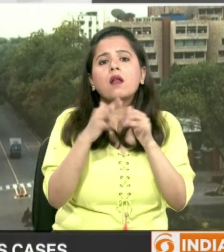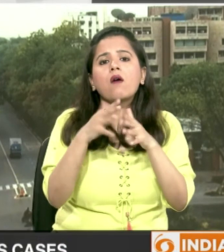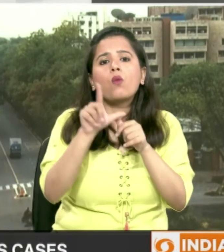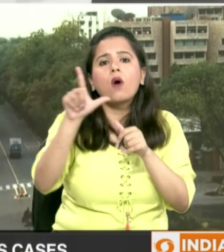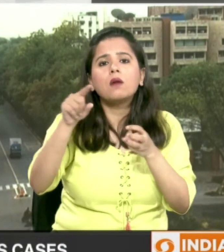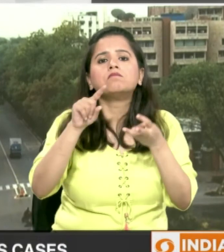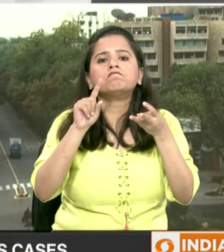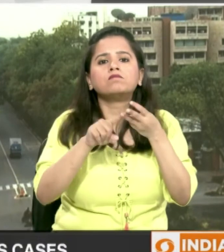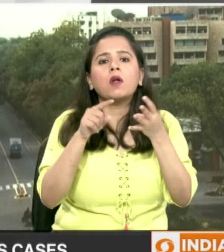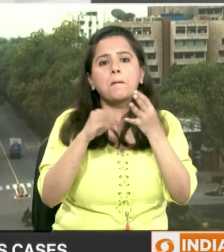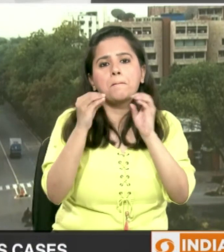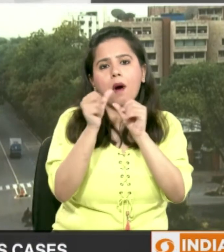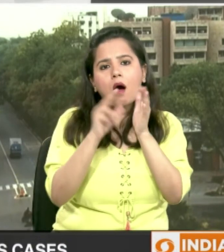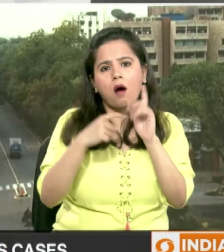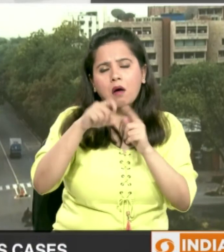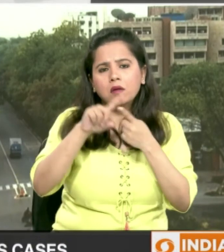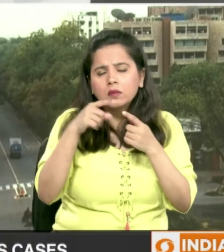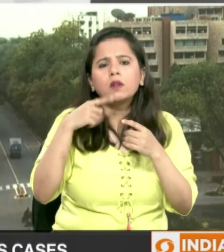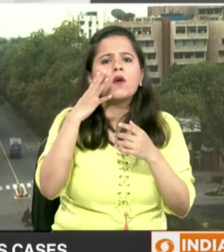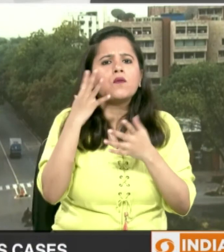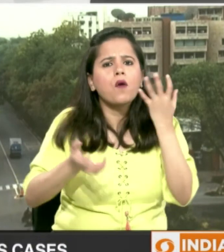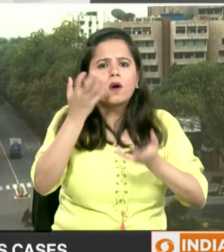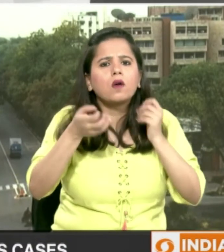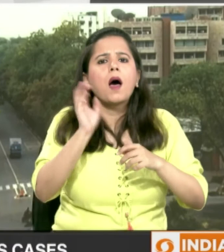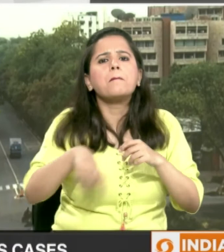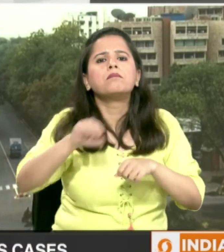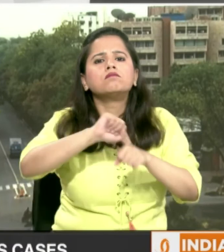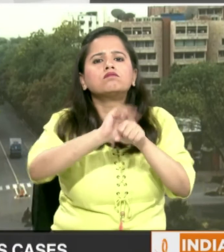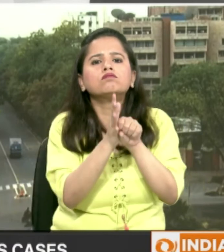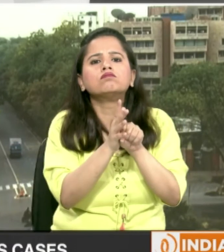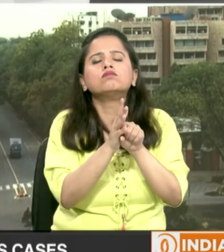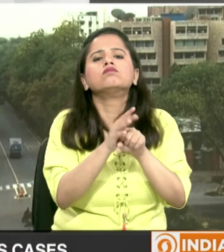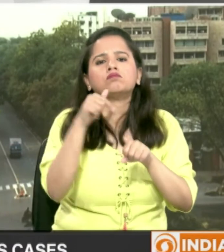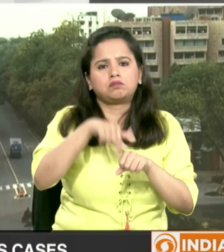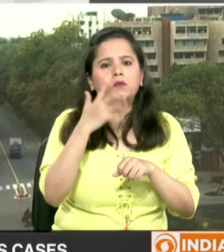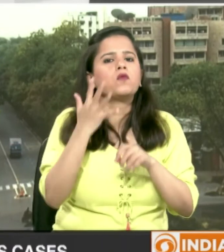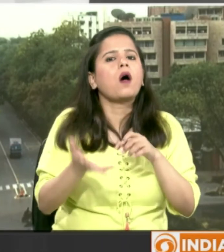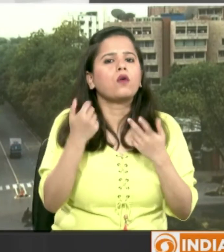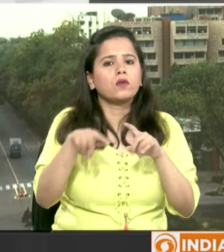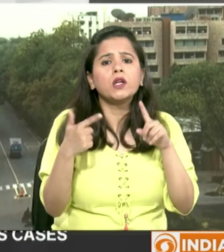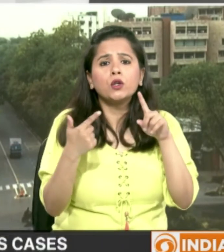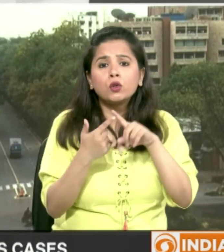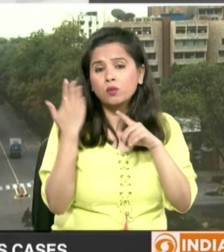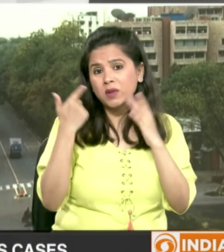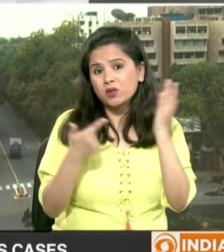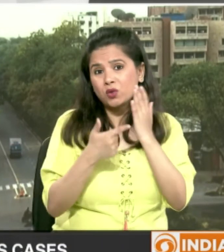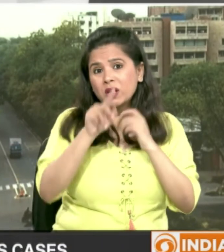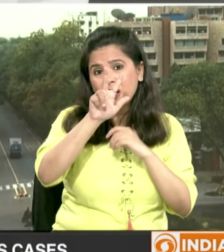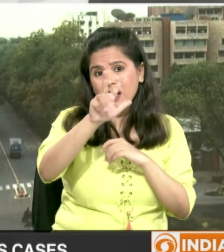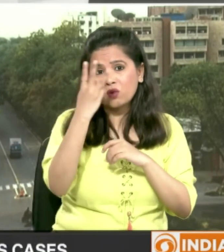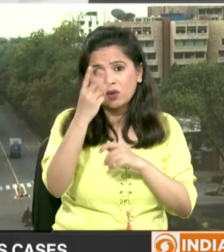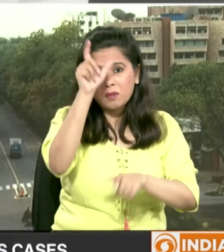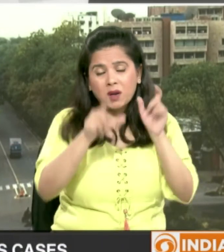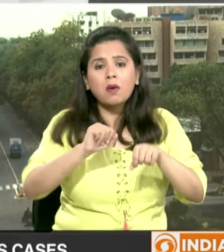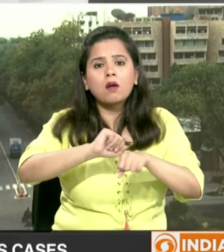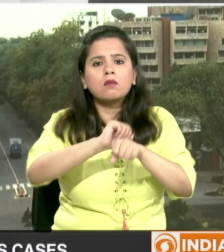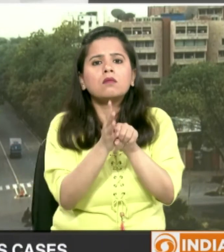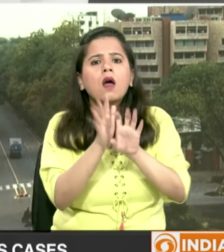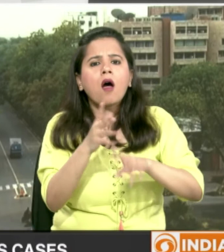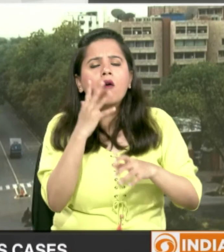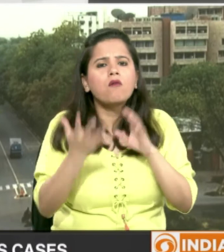Navalparasi and Banke districts have been diagnosed with COVID-19. On Tuesday, 83 people were tested positive.